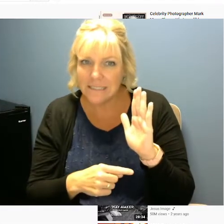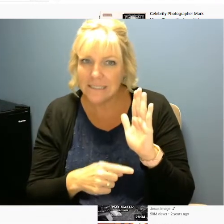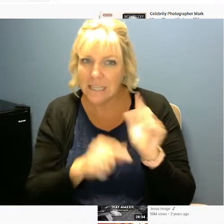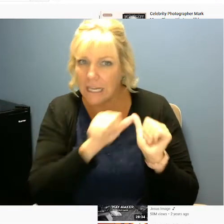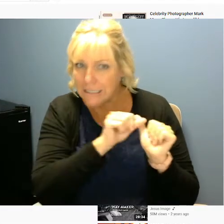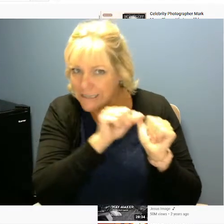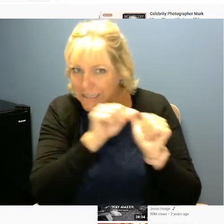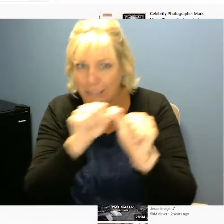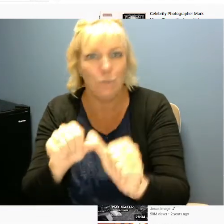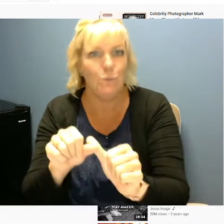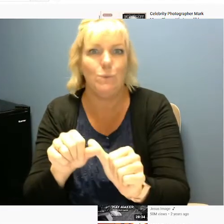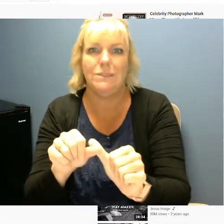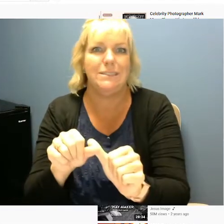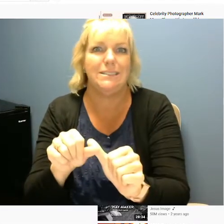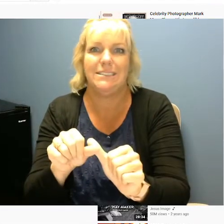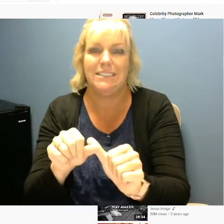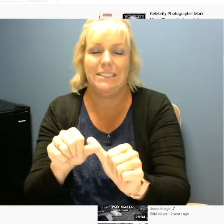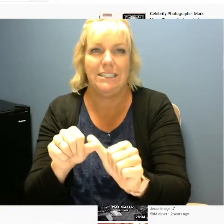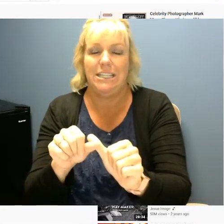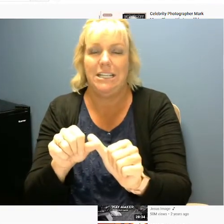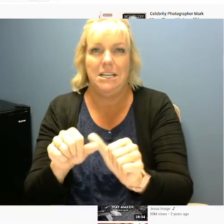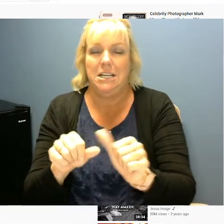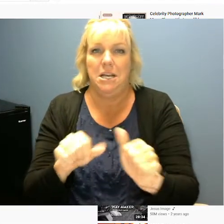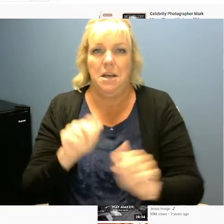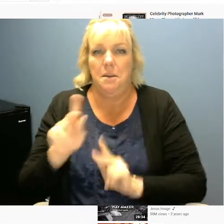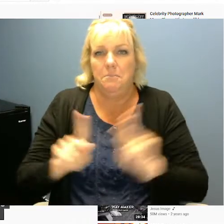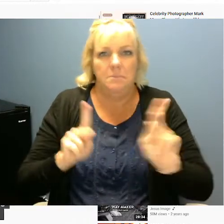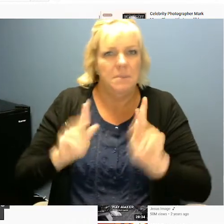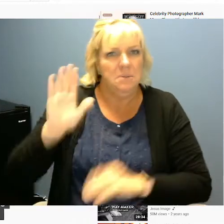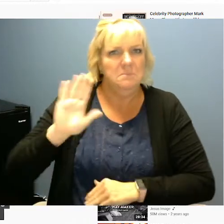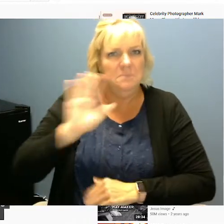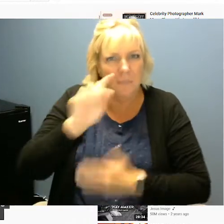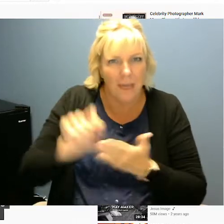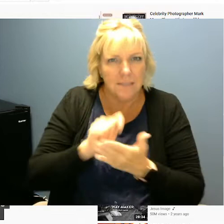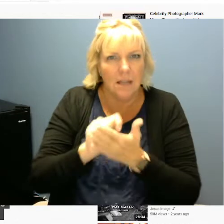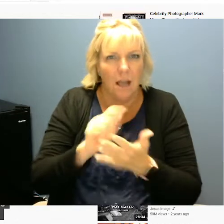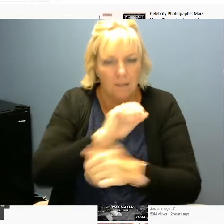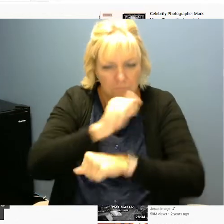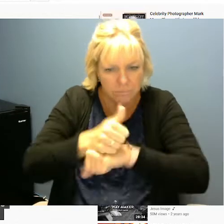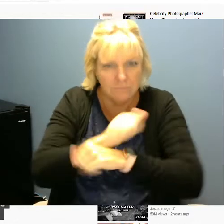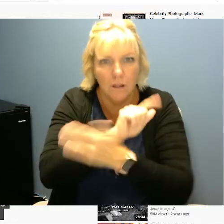the get-go in terms of trying to create these laws and trying to establish some order,